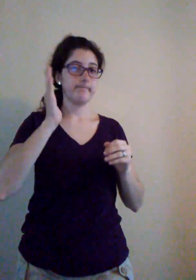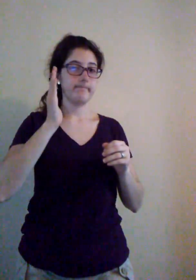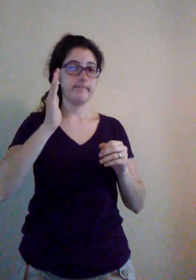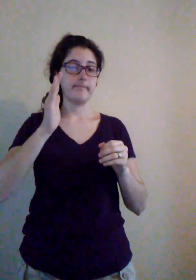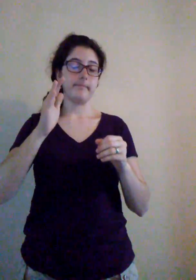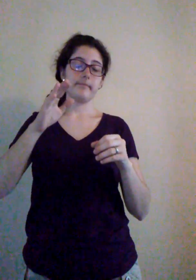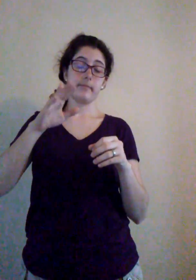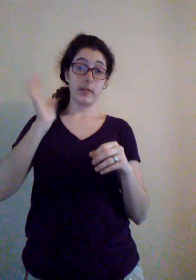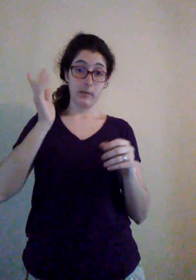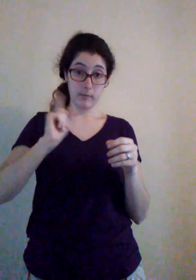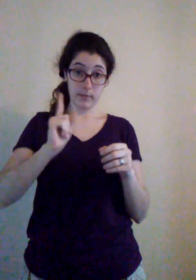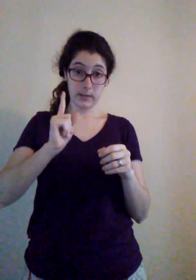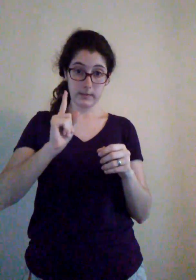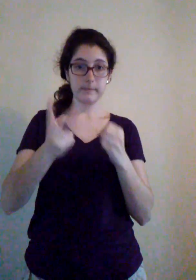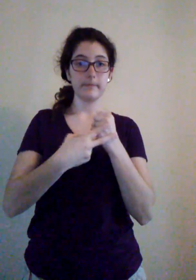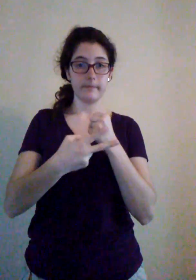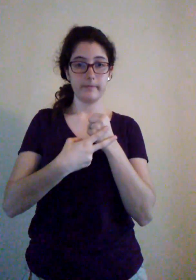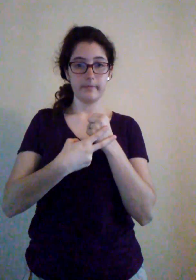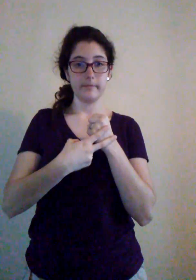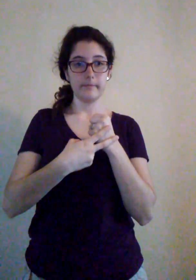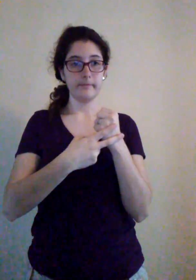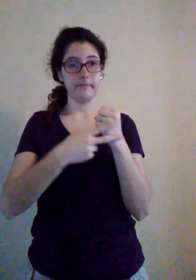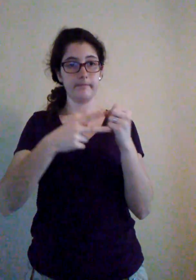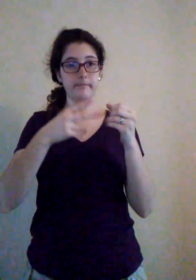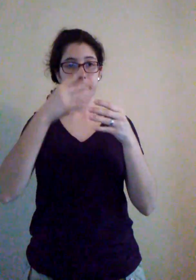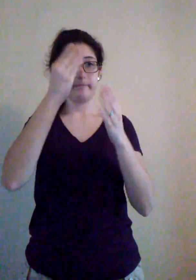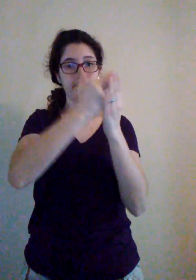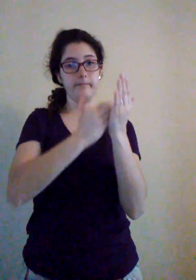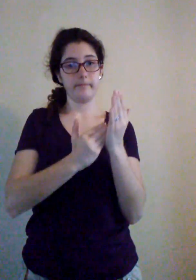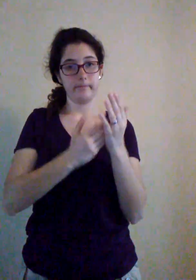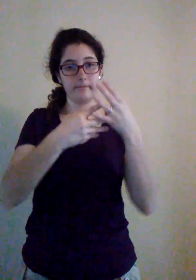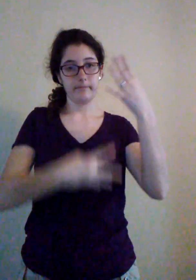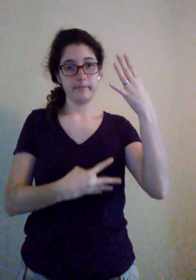app and for really everything you need to know about this podcast, it can be found online at